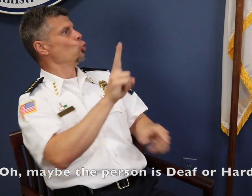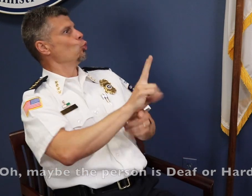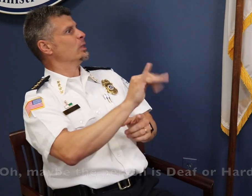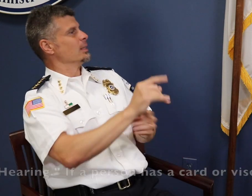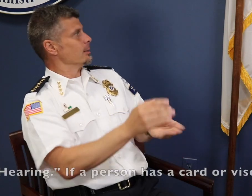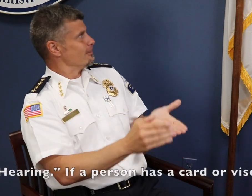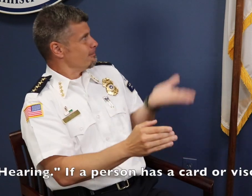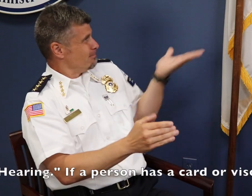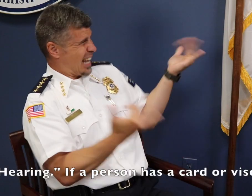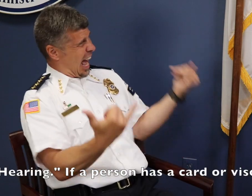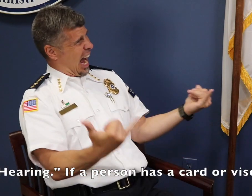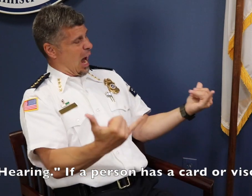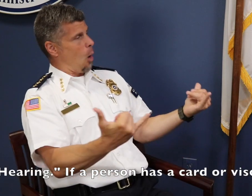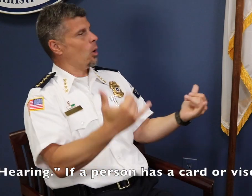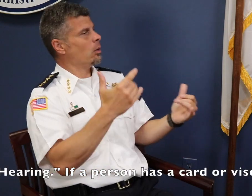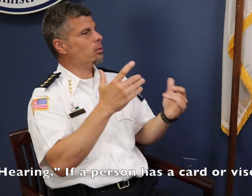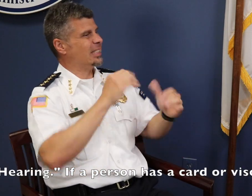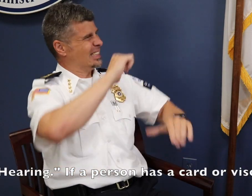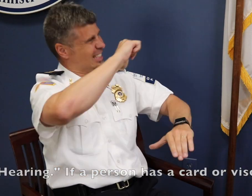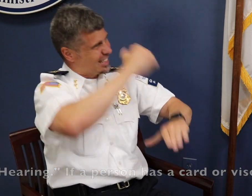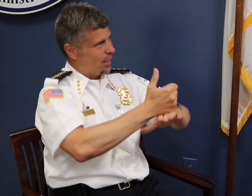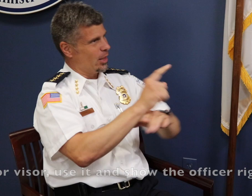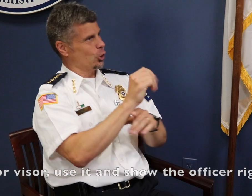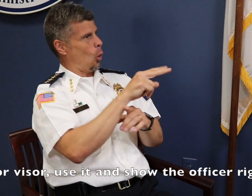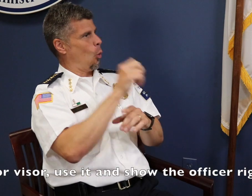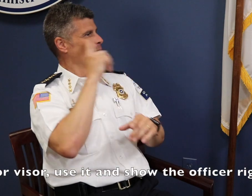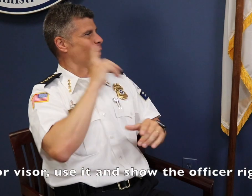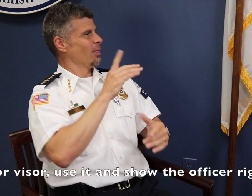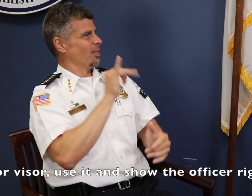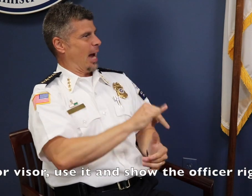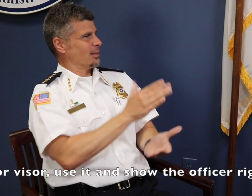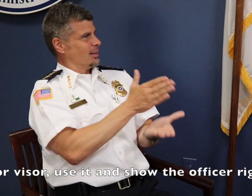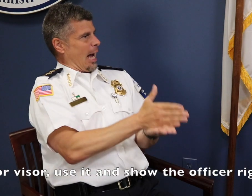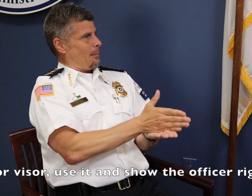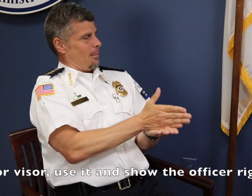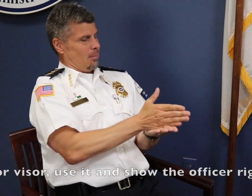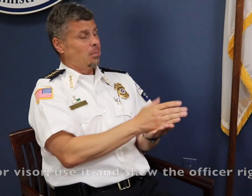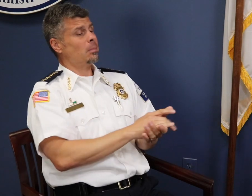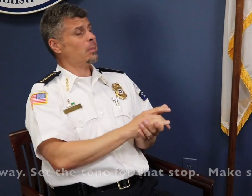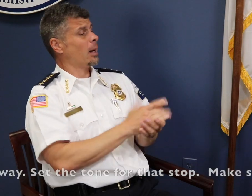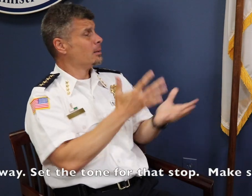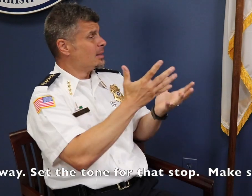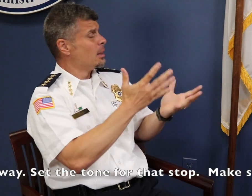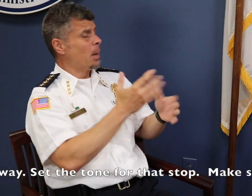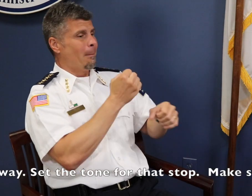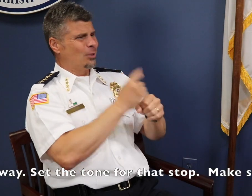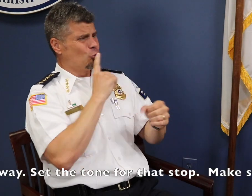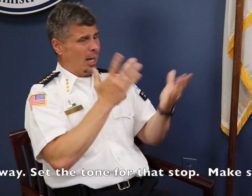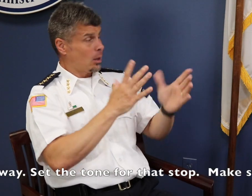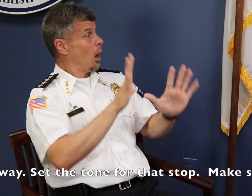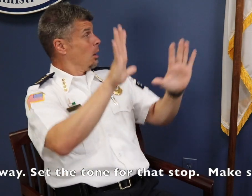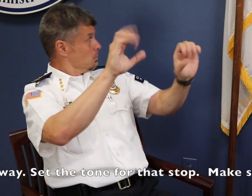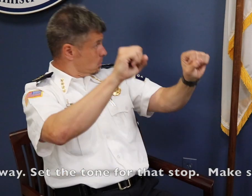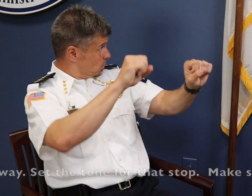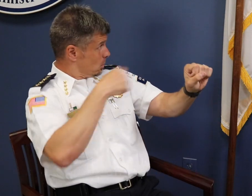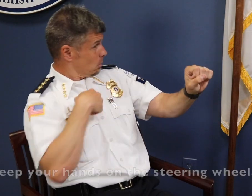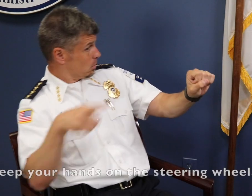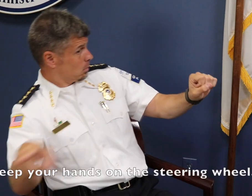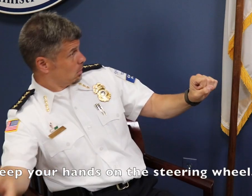hearing person has a card or visor, you can show that to the officer. I do train officers to look for that. Or if the officer sees a hearing aid, I train